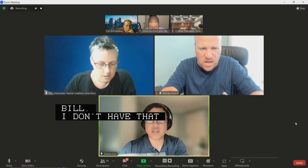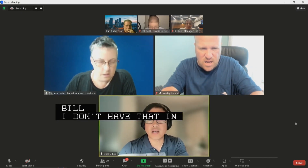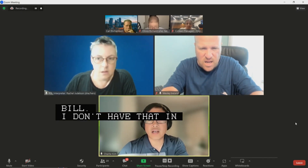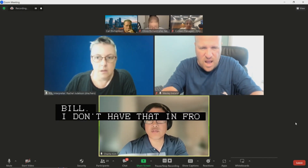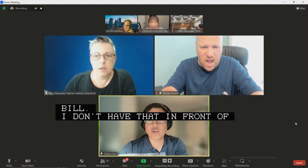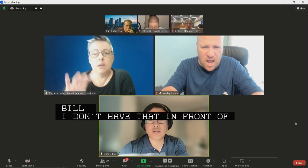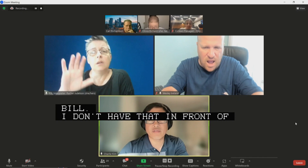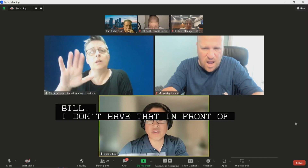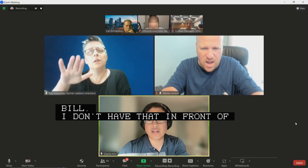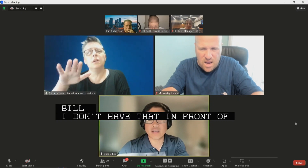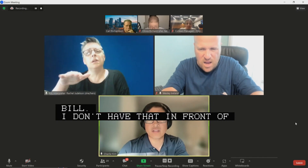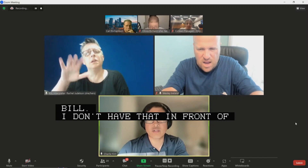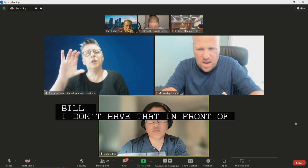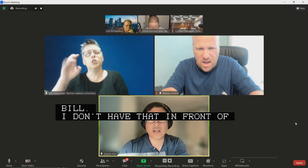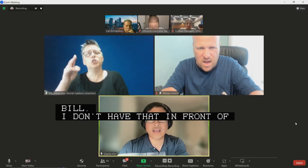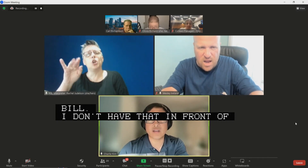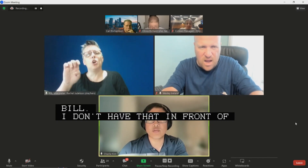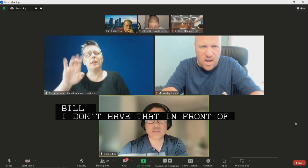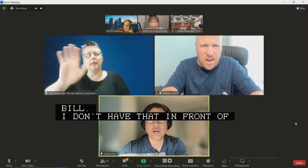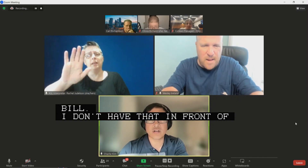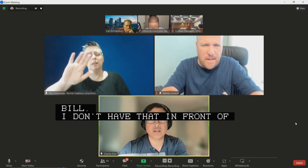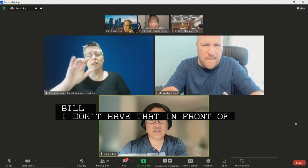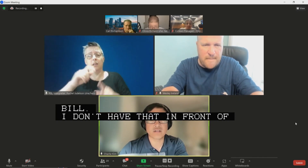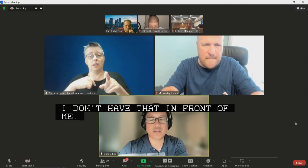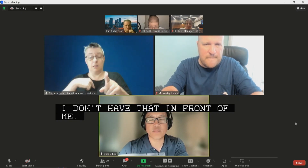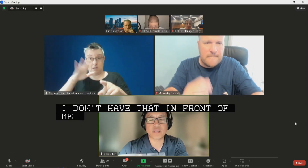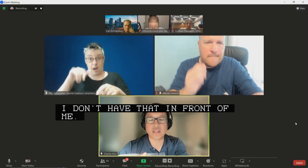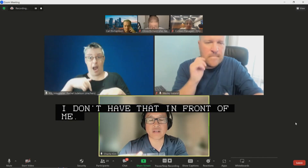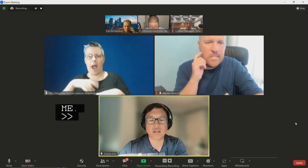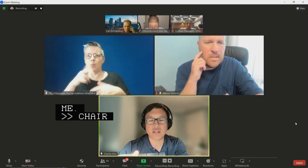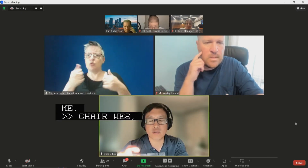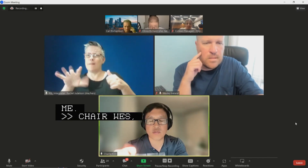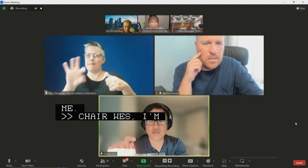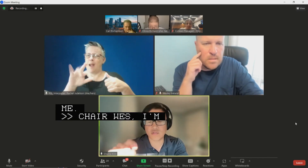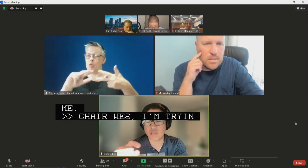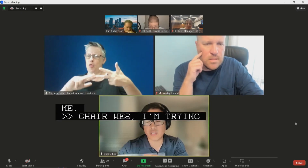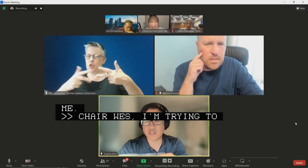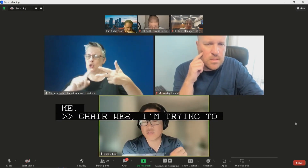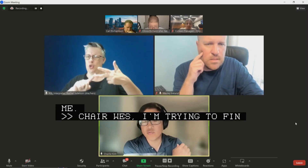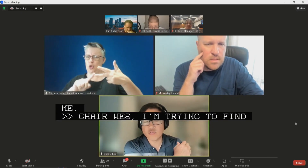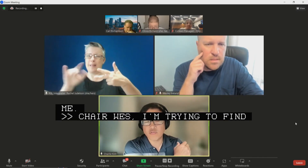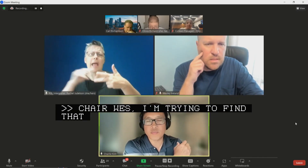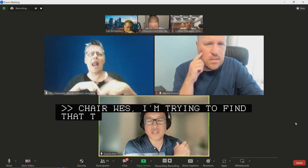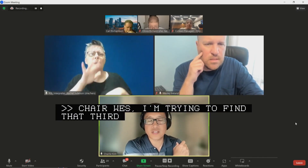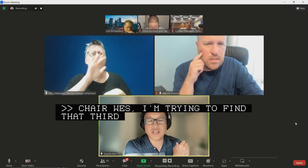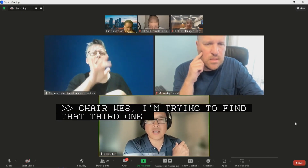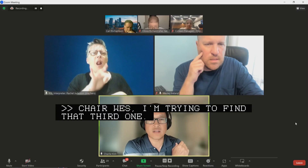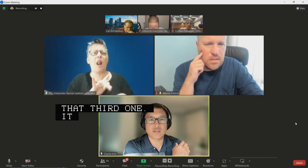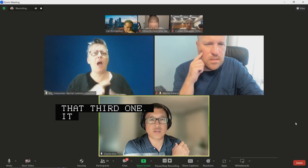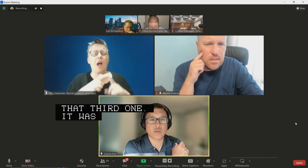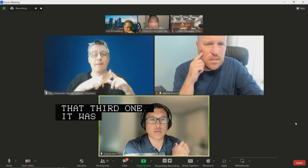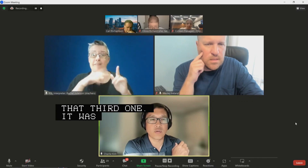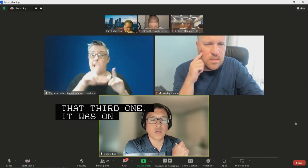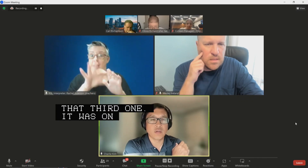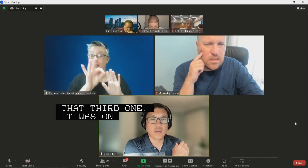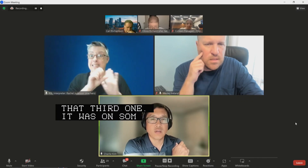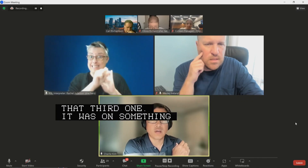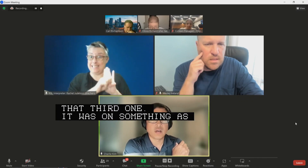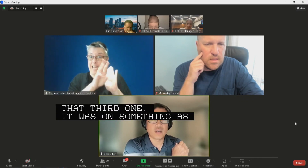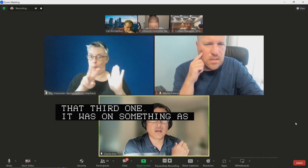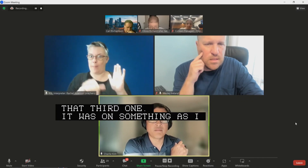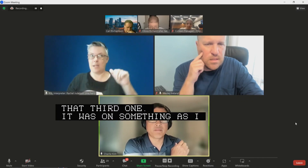Chair West, I'll try to find that third one. It was on something that, as I was clicking through from the state, so,